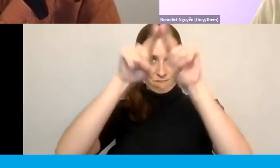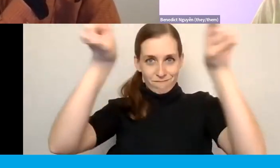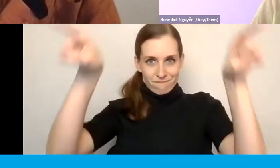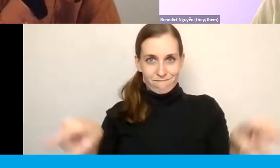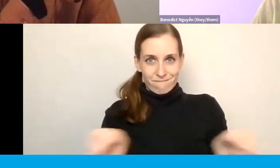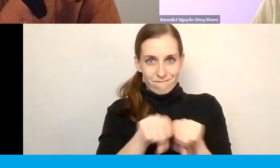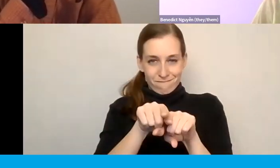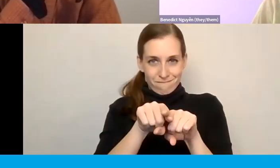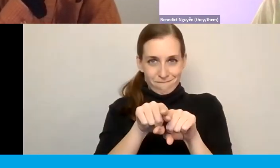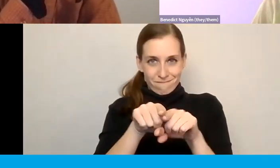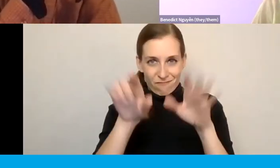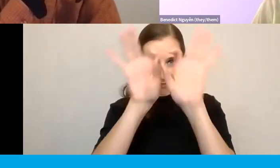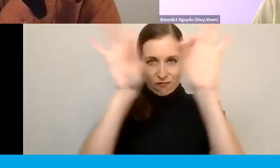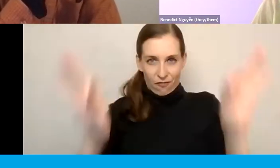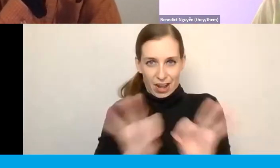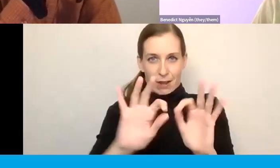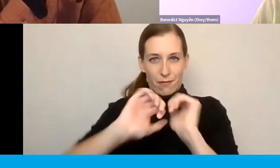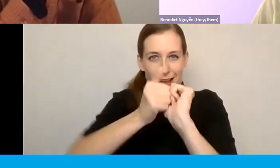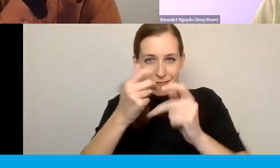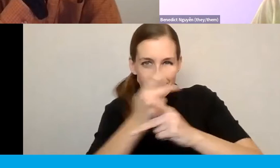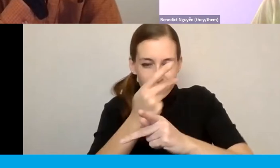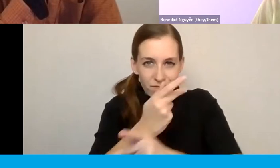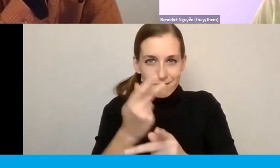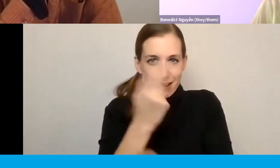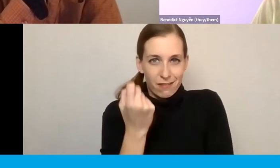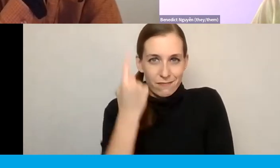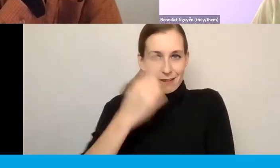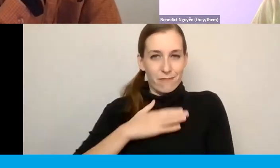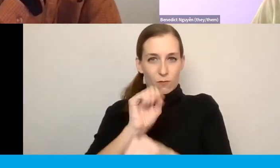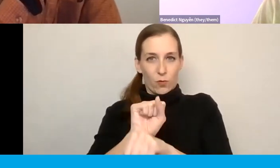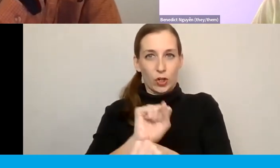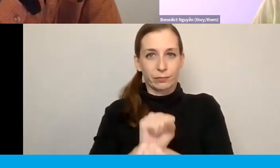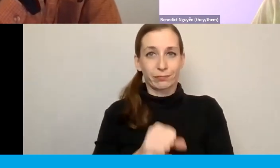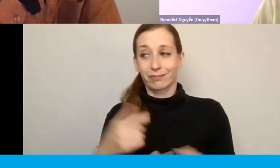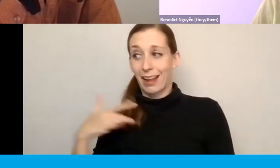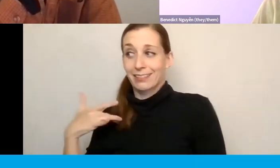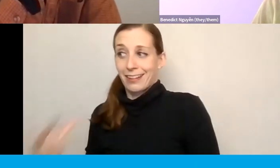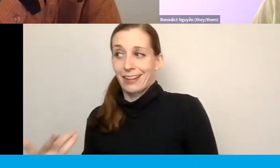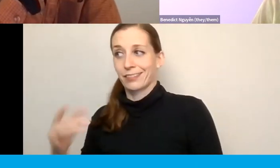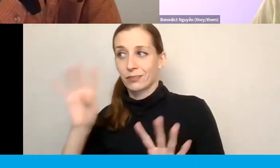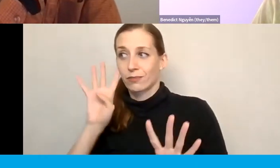understanding what I do, which is creating live performance. And